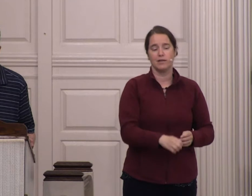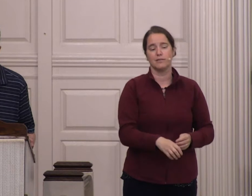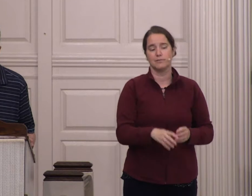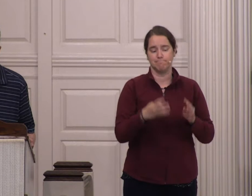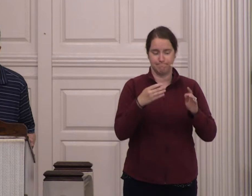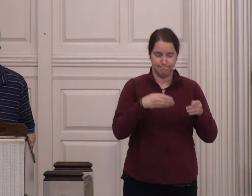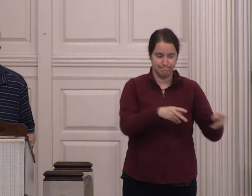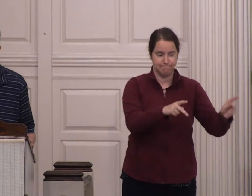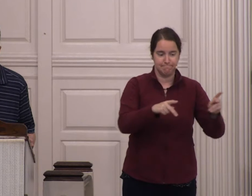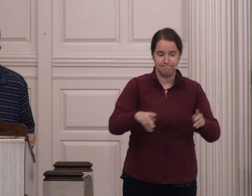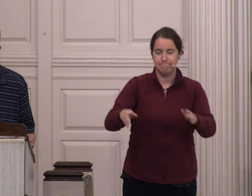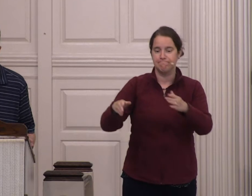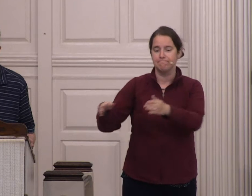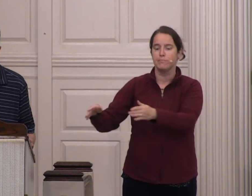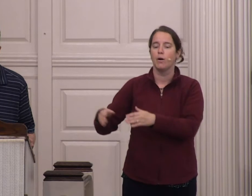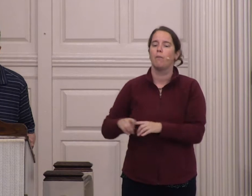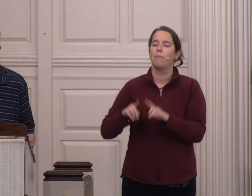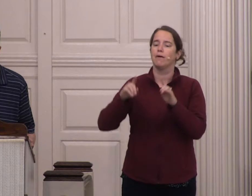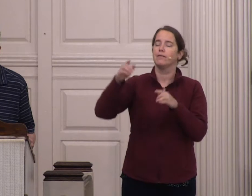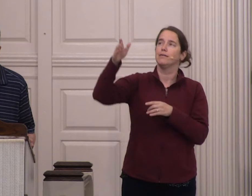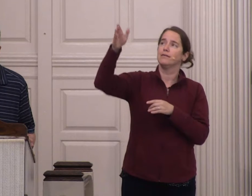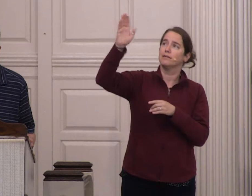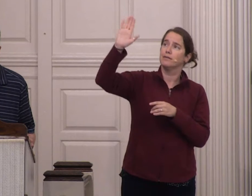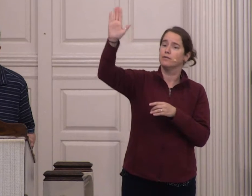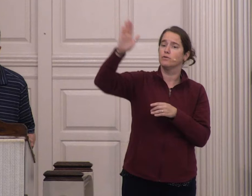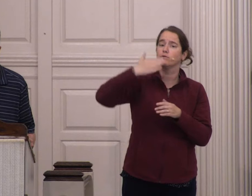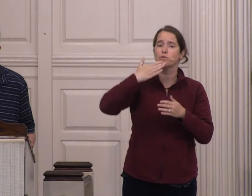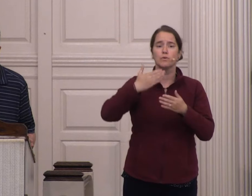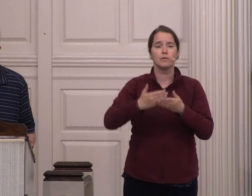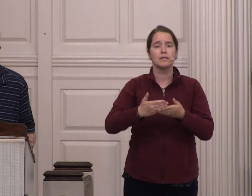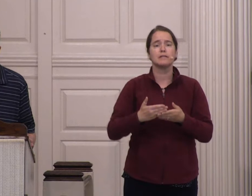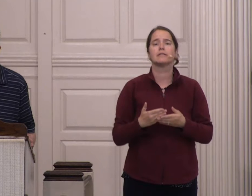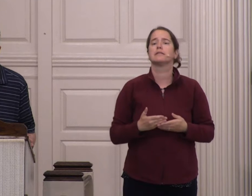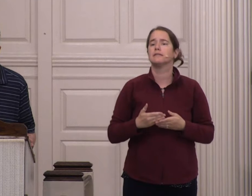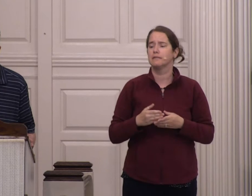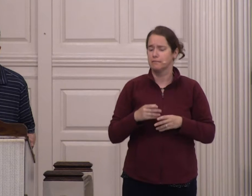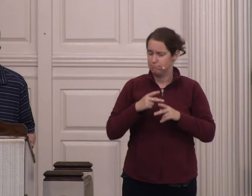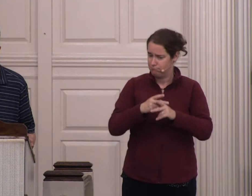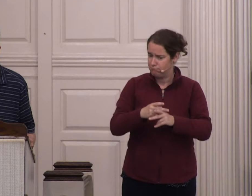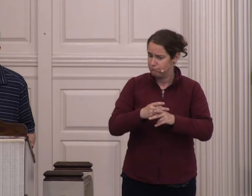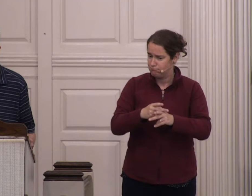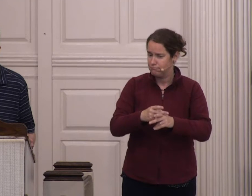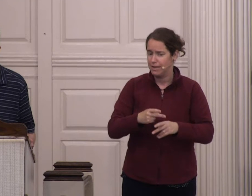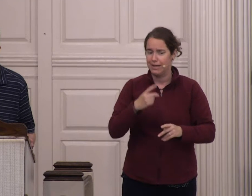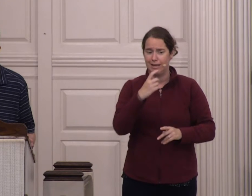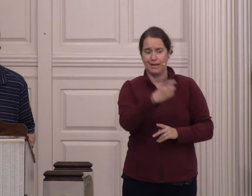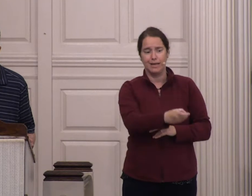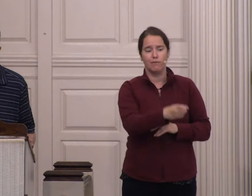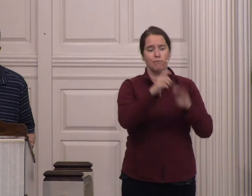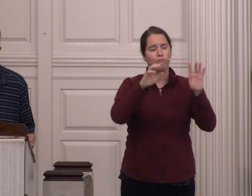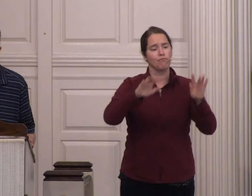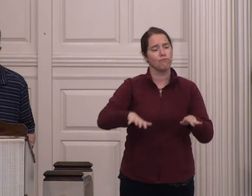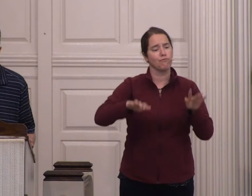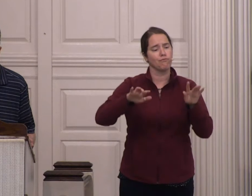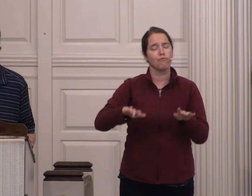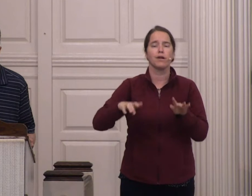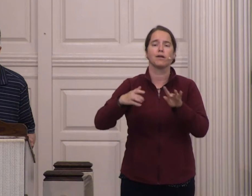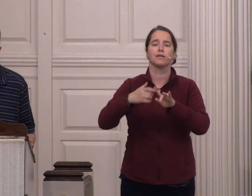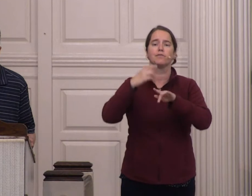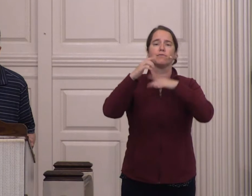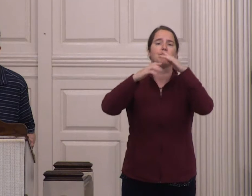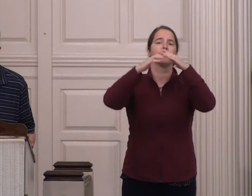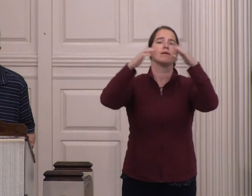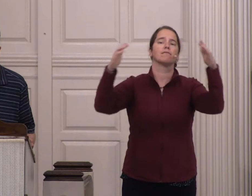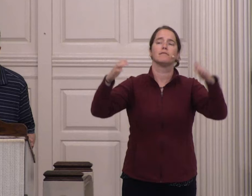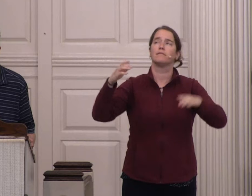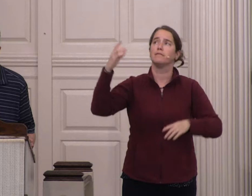goodness, he did not leave himself without witness. For he gave you rains from heaven and fruitful